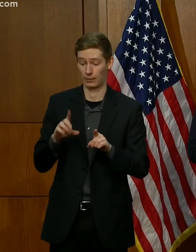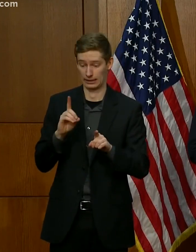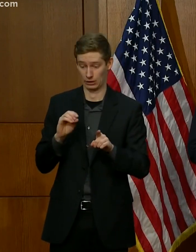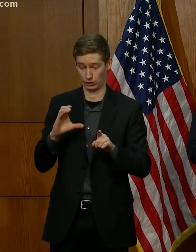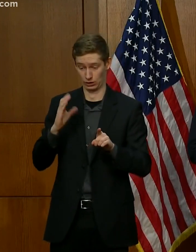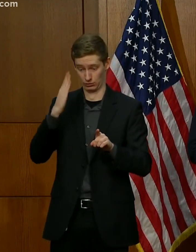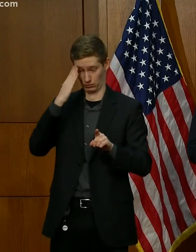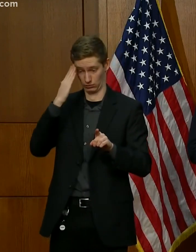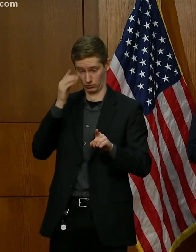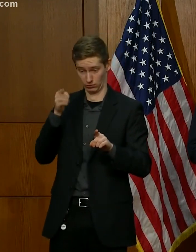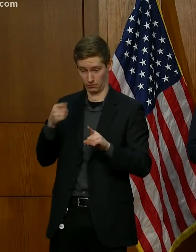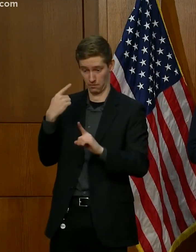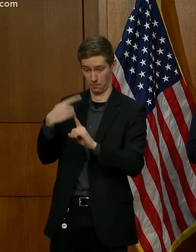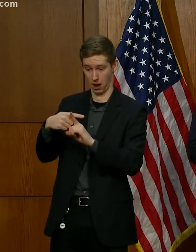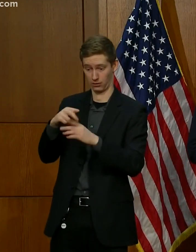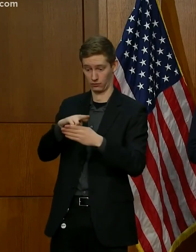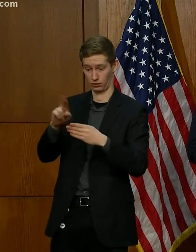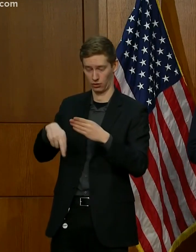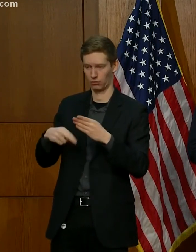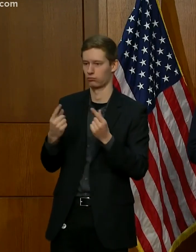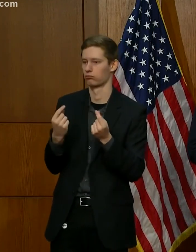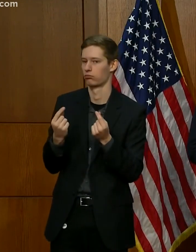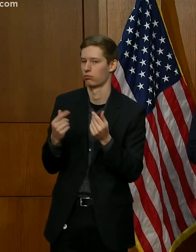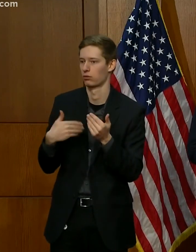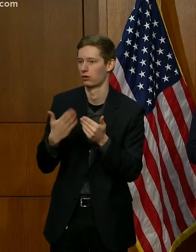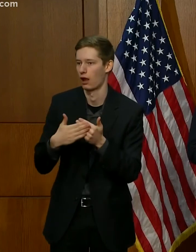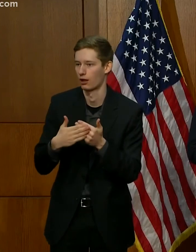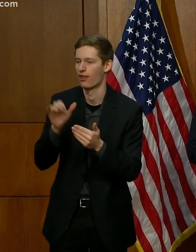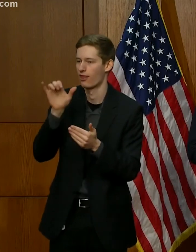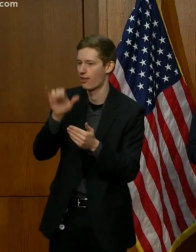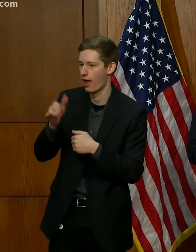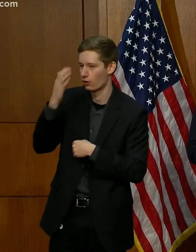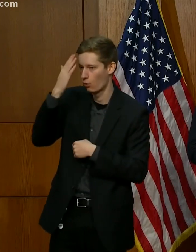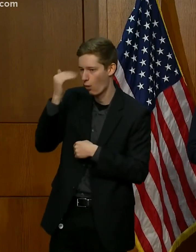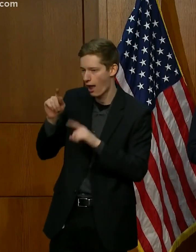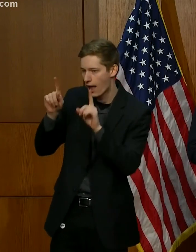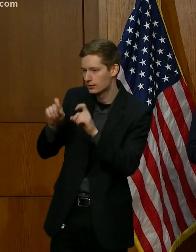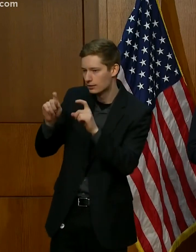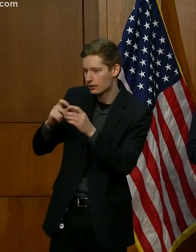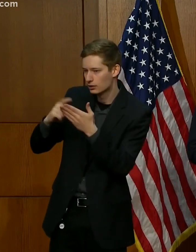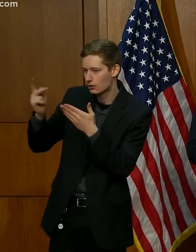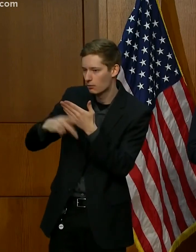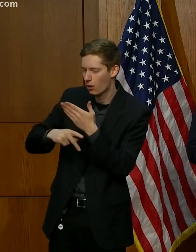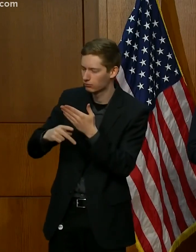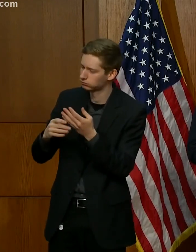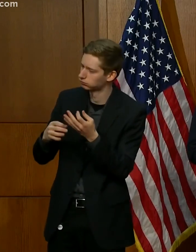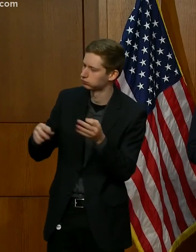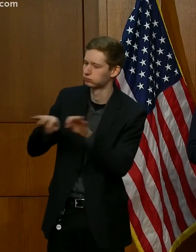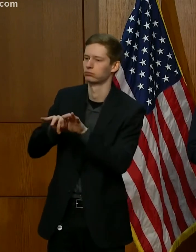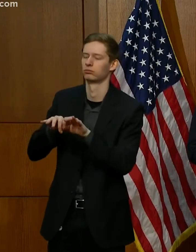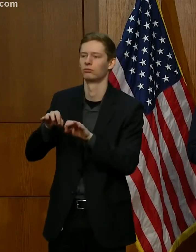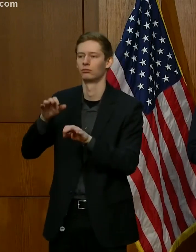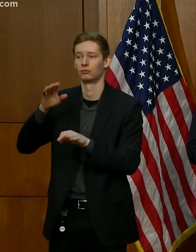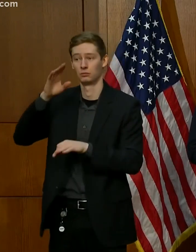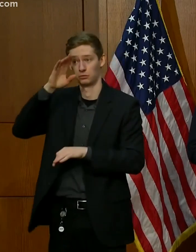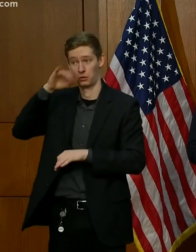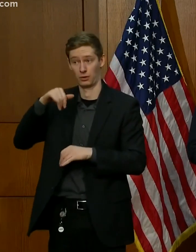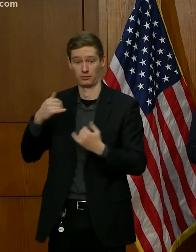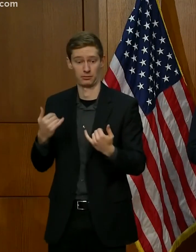of and that's why the robust, aggressive testing program is so vitally important, because as we all know by